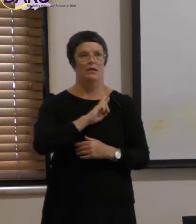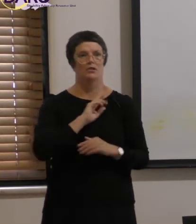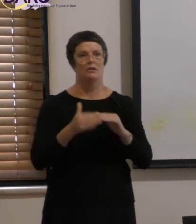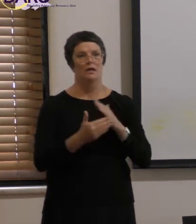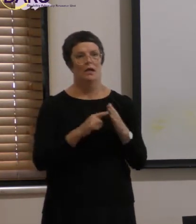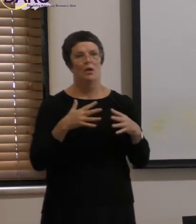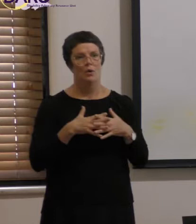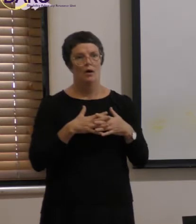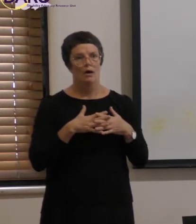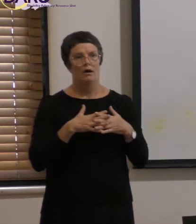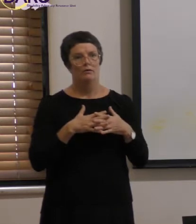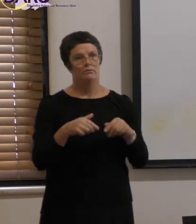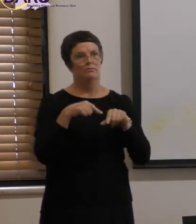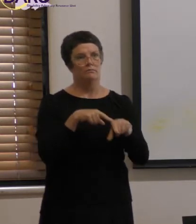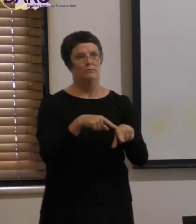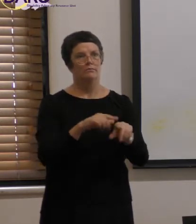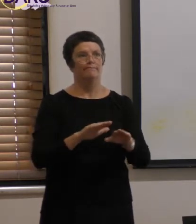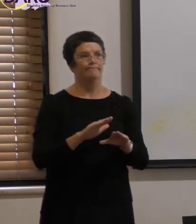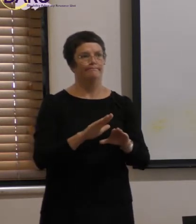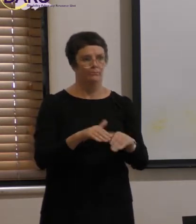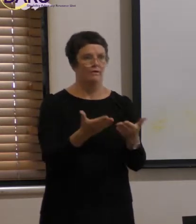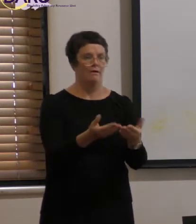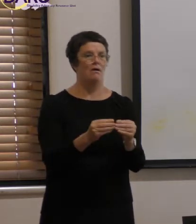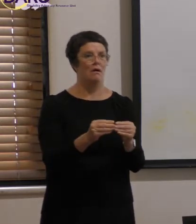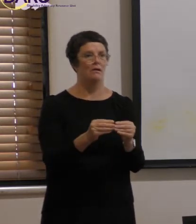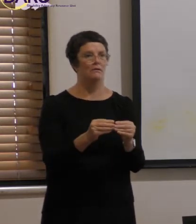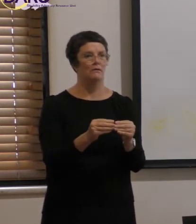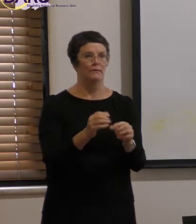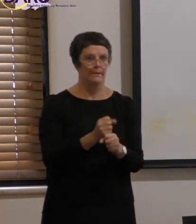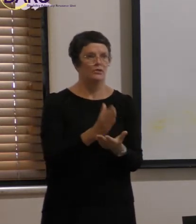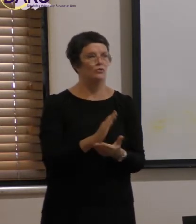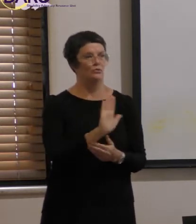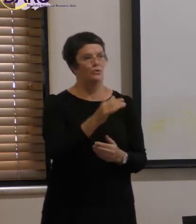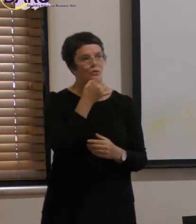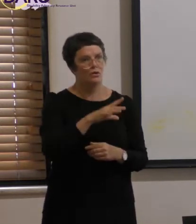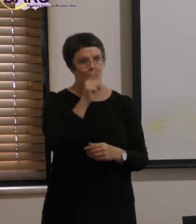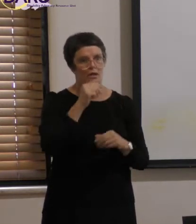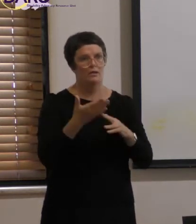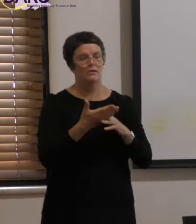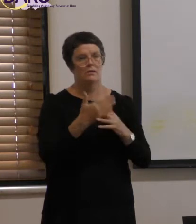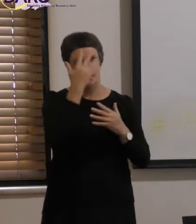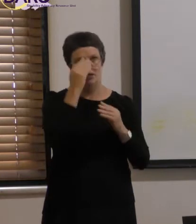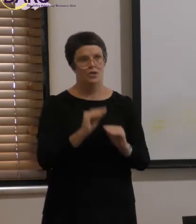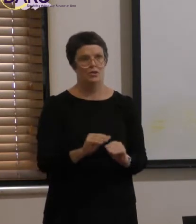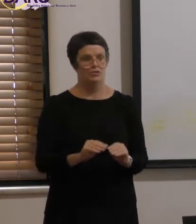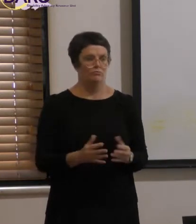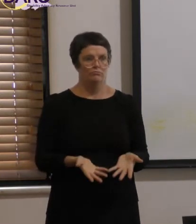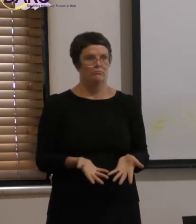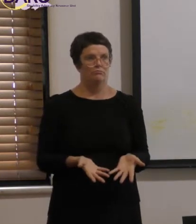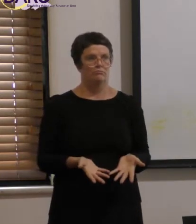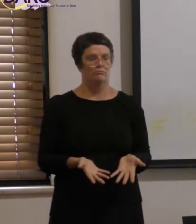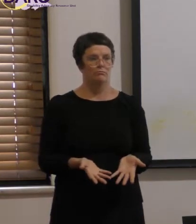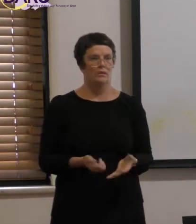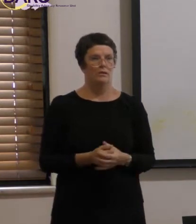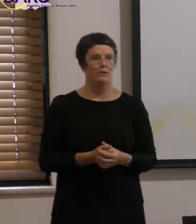legal requirements to ensure that your child can access their education on the same basis as of a child without disability. And